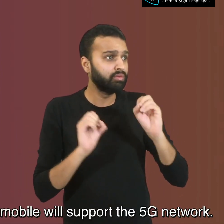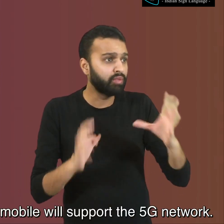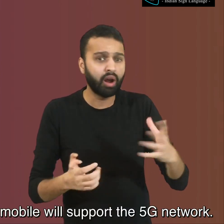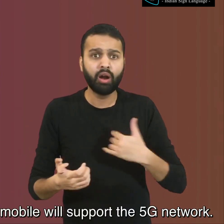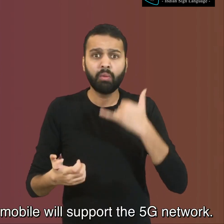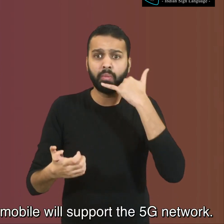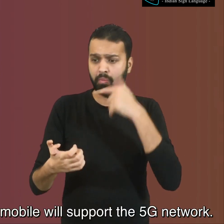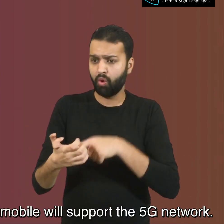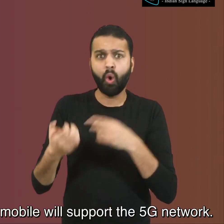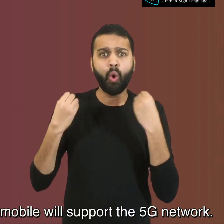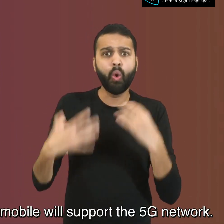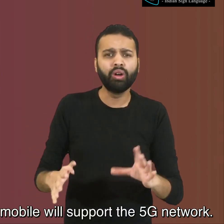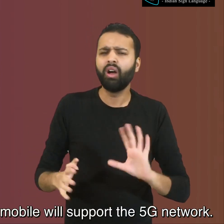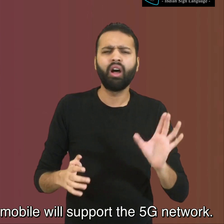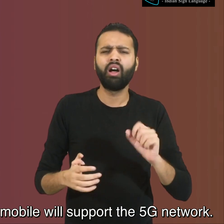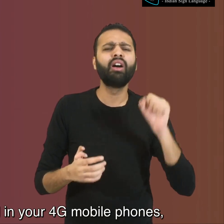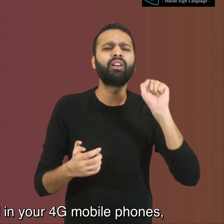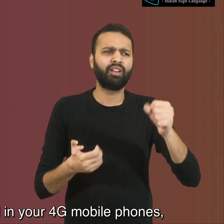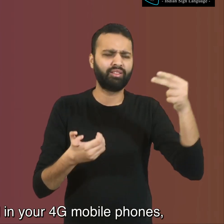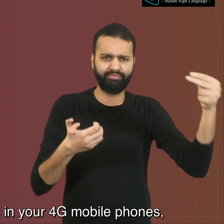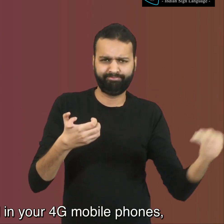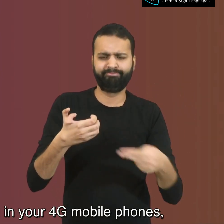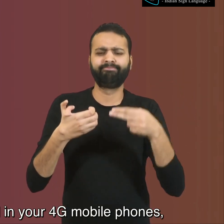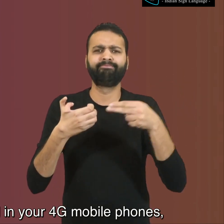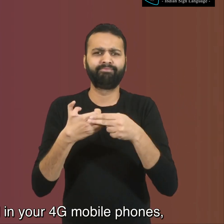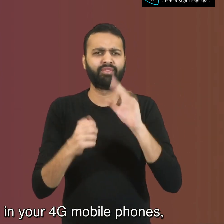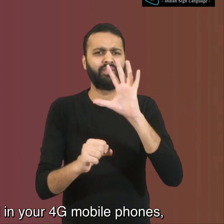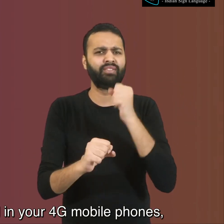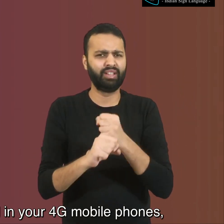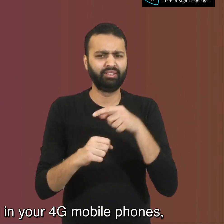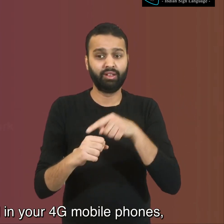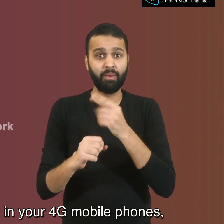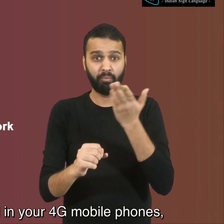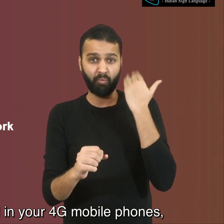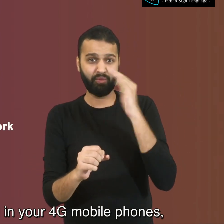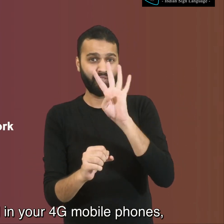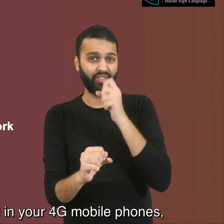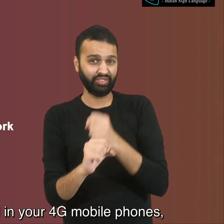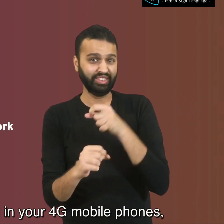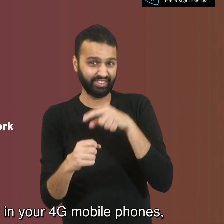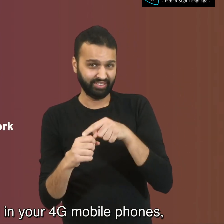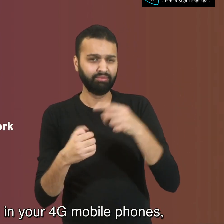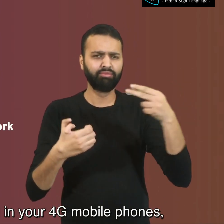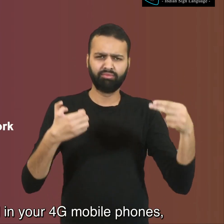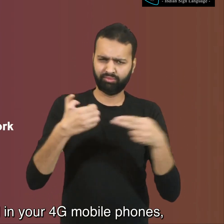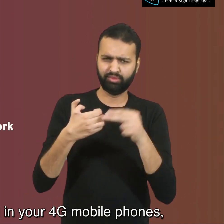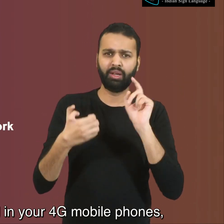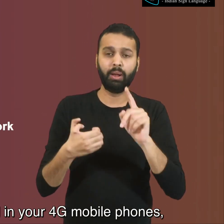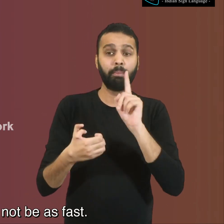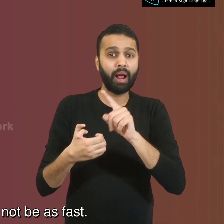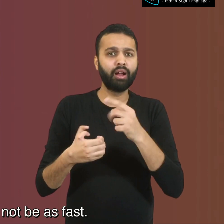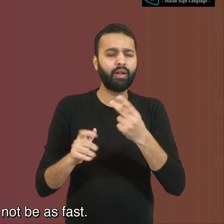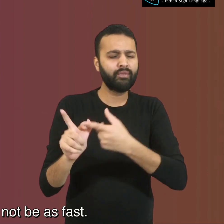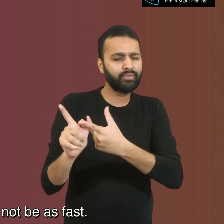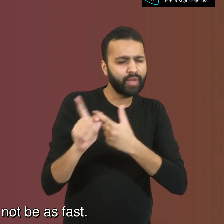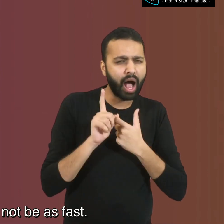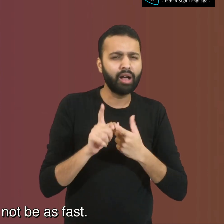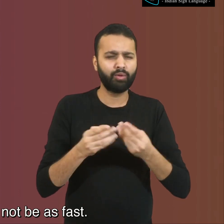will support 5G networks. You can use the 5G SIM in your 4G mobile phones, but, it